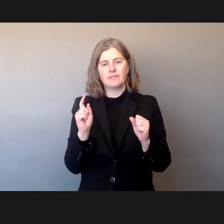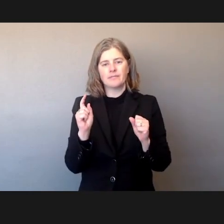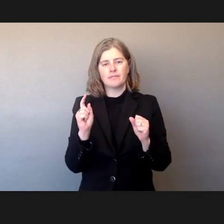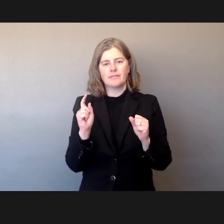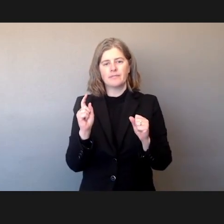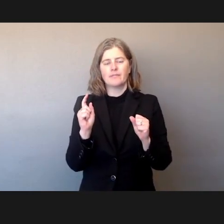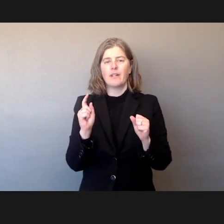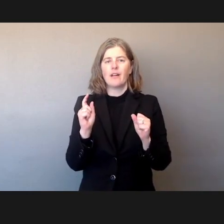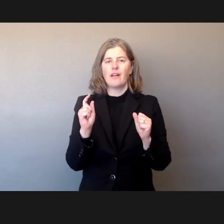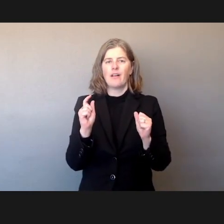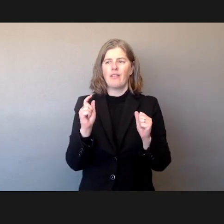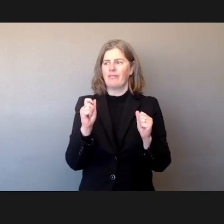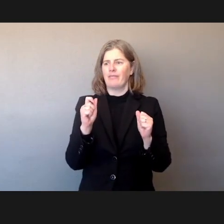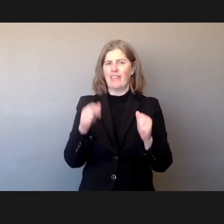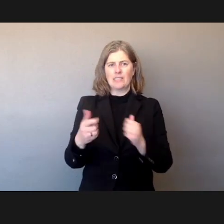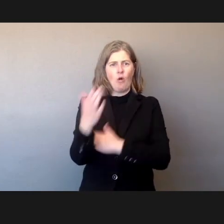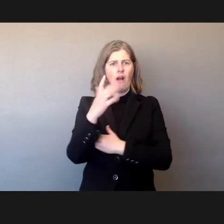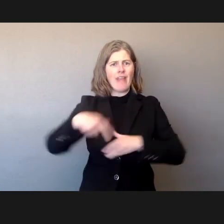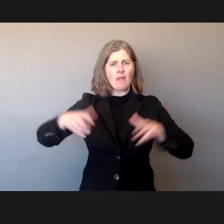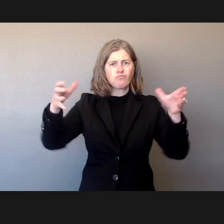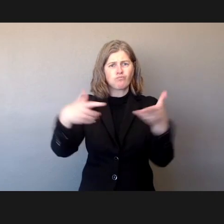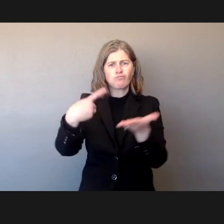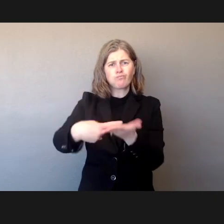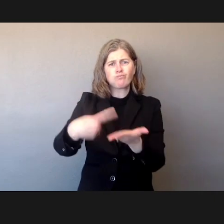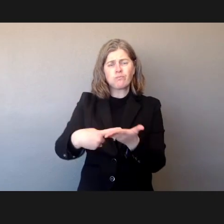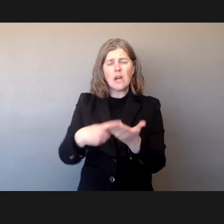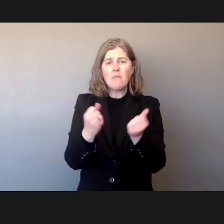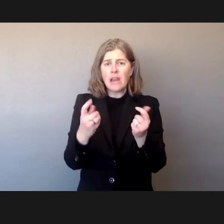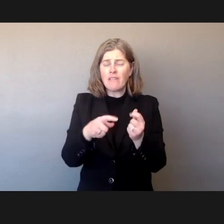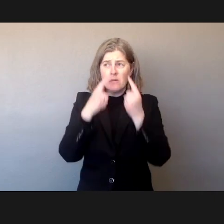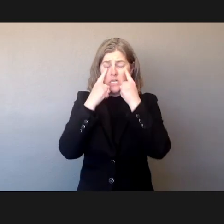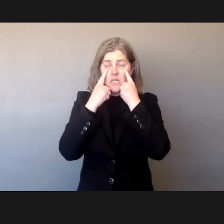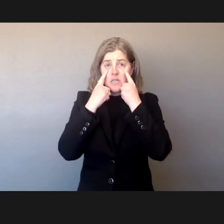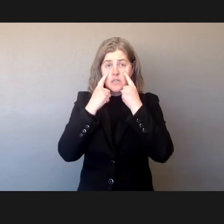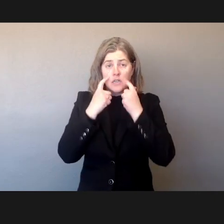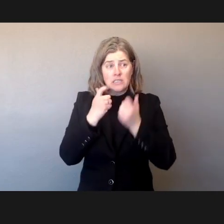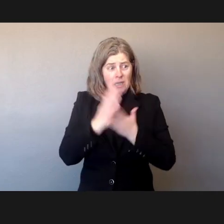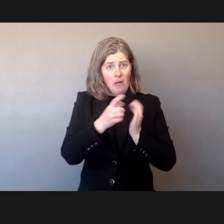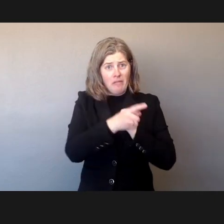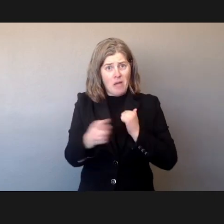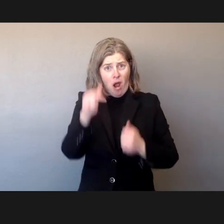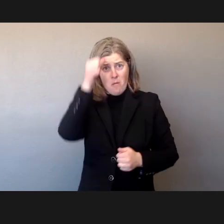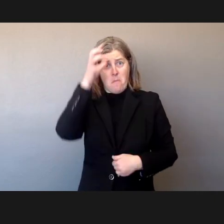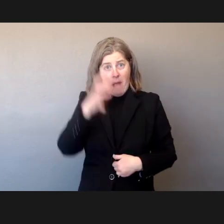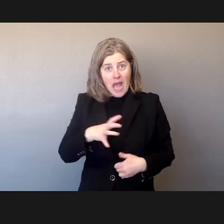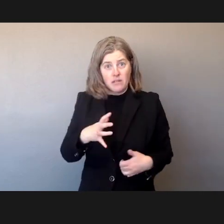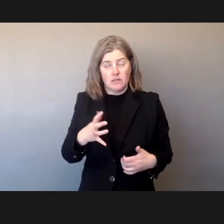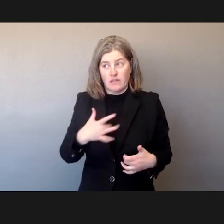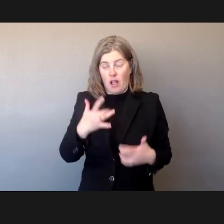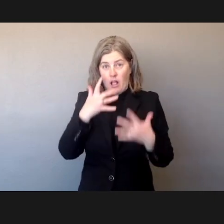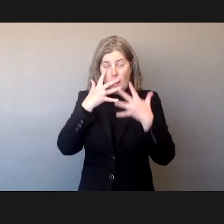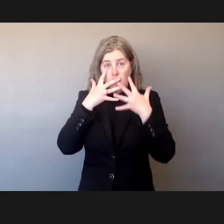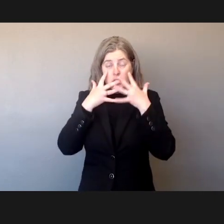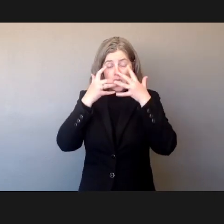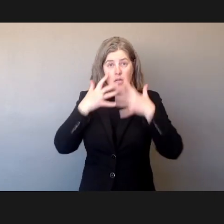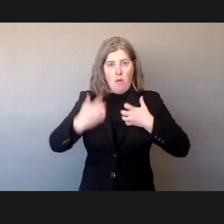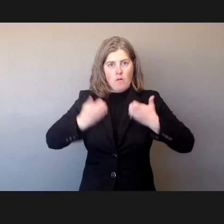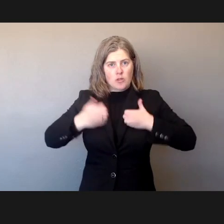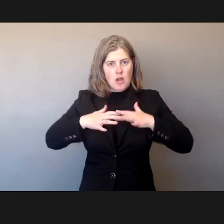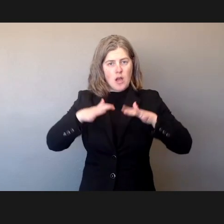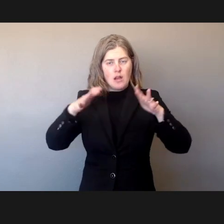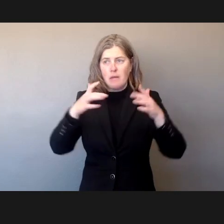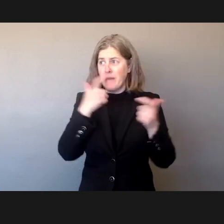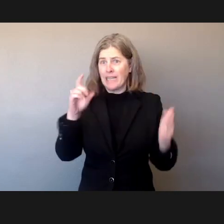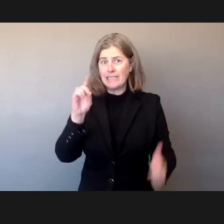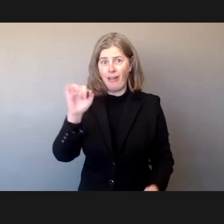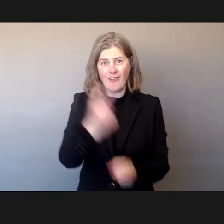all talked this morning, many with tears in their eyes. And some of these are like men with tears in their eyes. So it's a big deal, right? We're talking